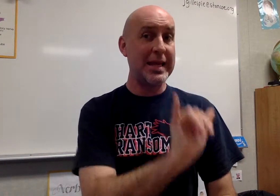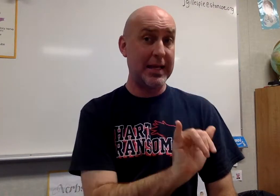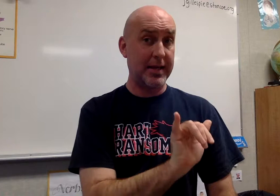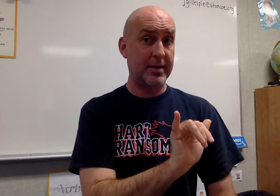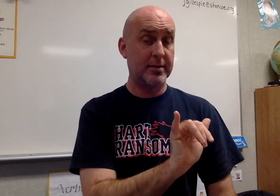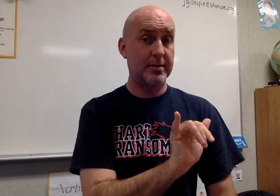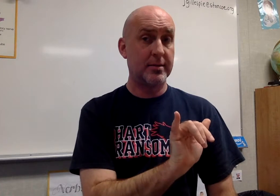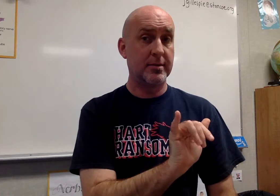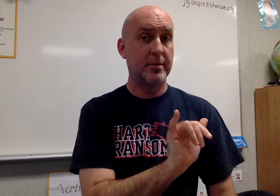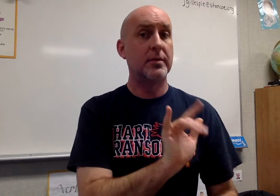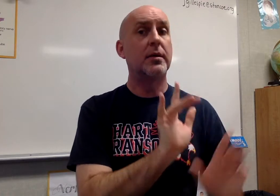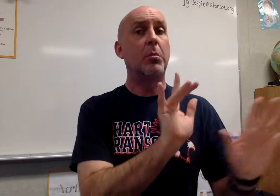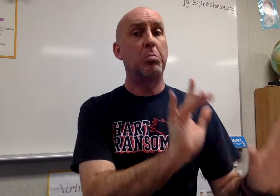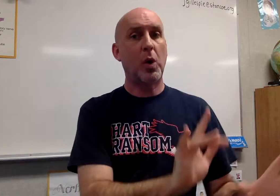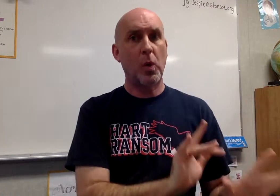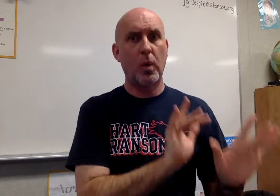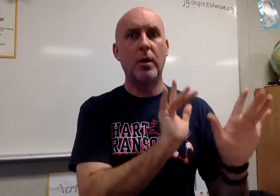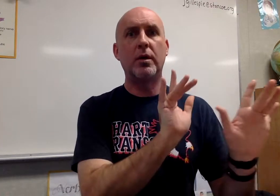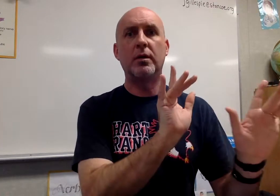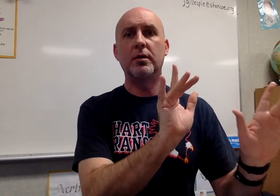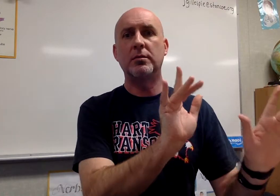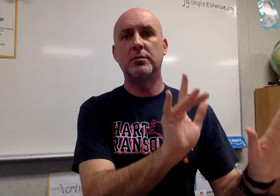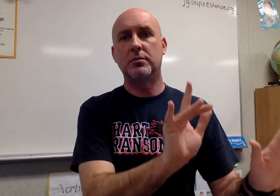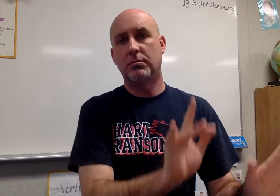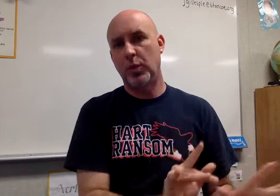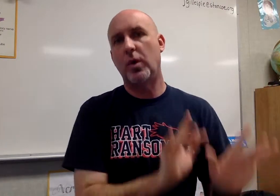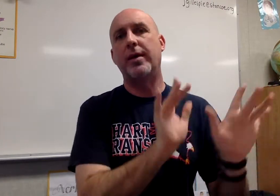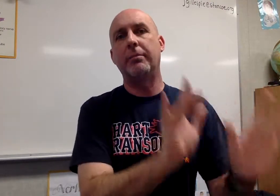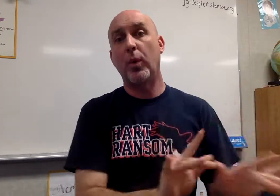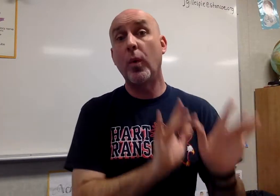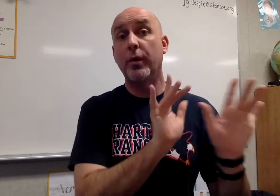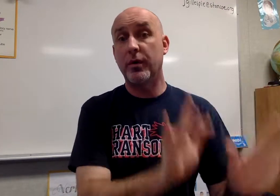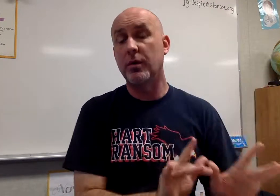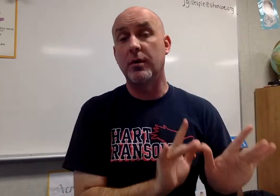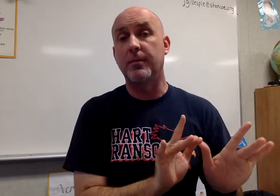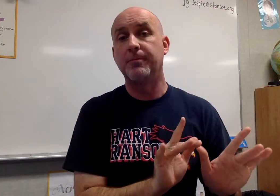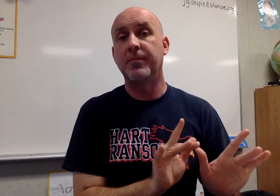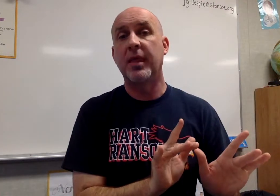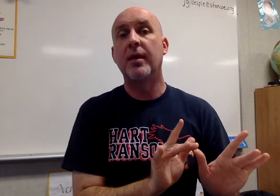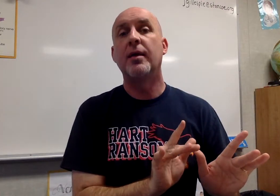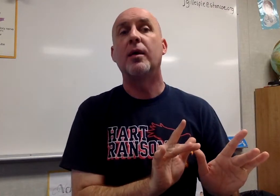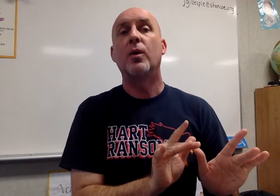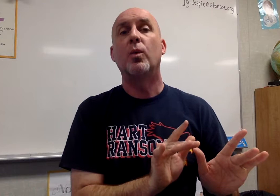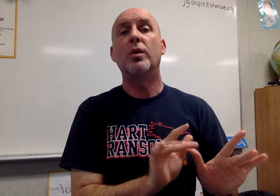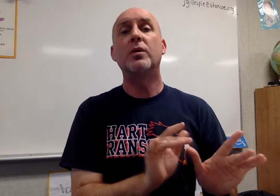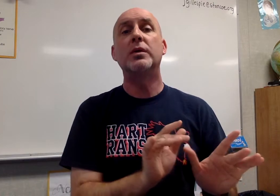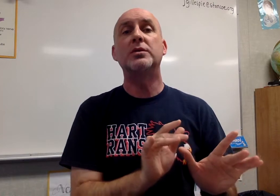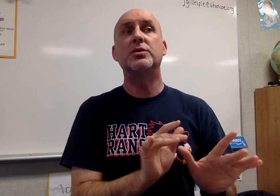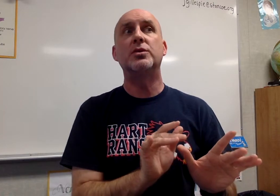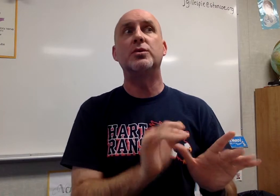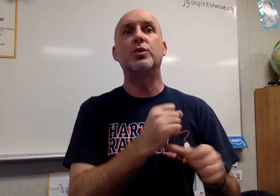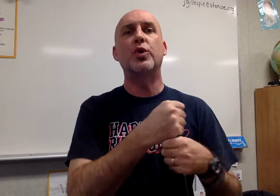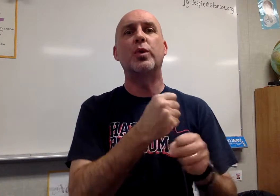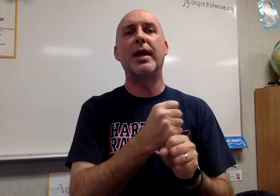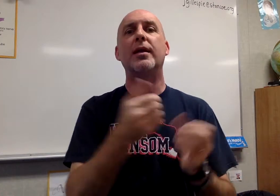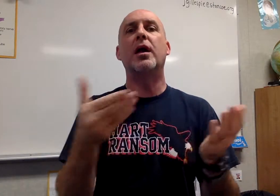pity, poor boy, poor girl, we're going to create a